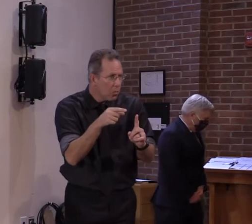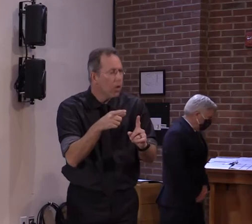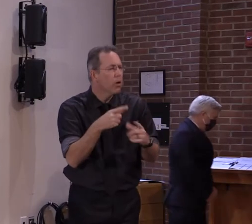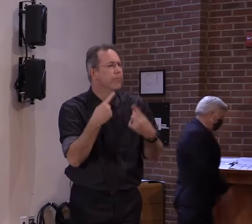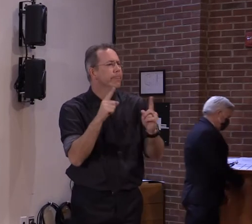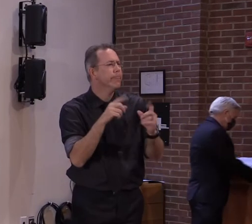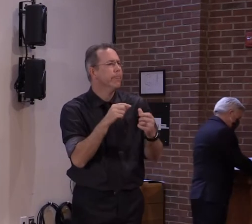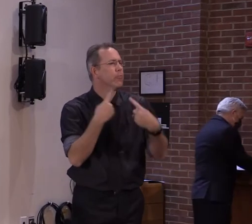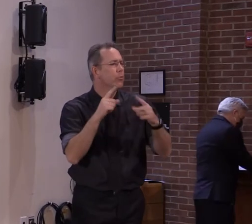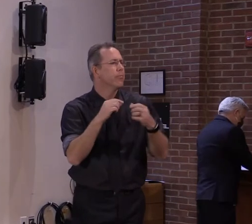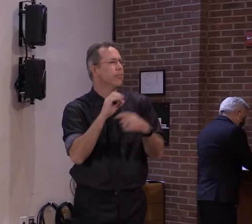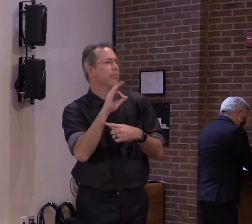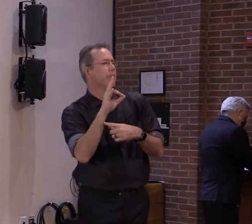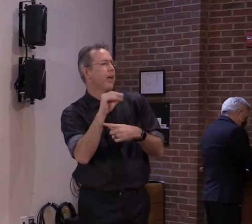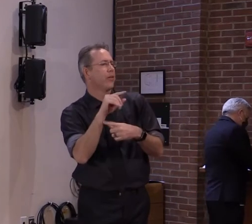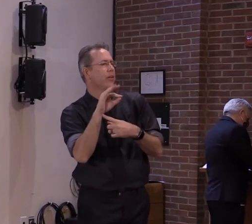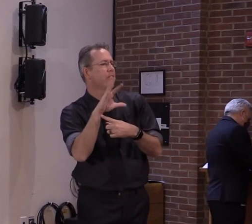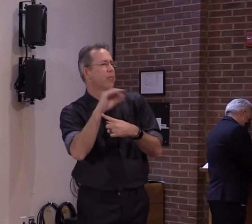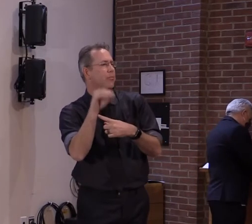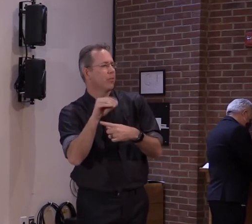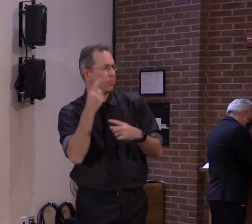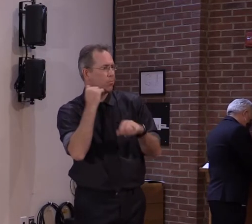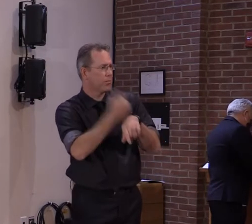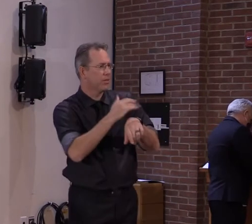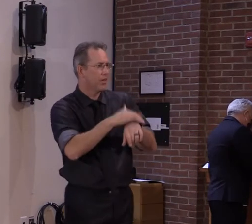in contact with the virus.